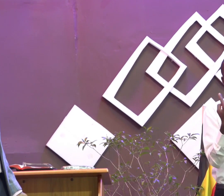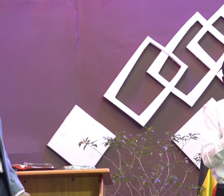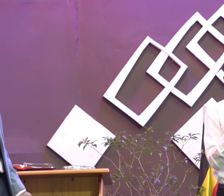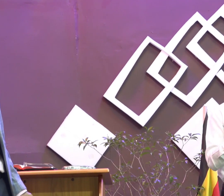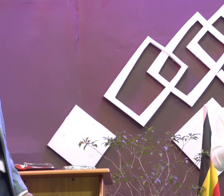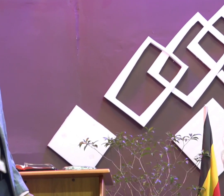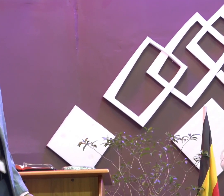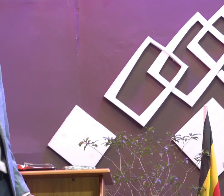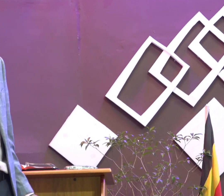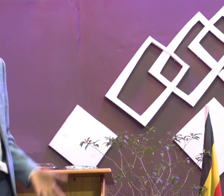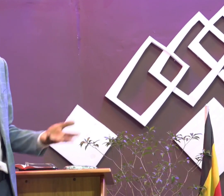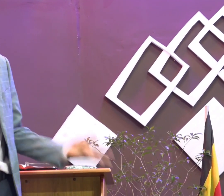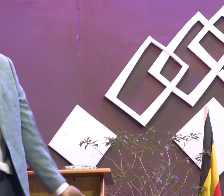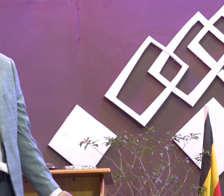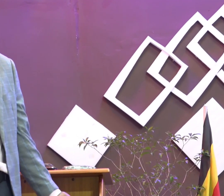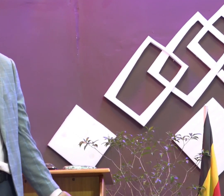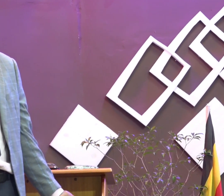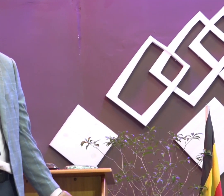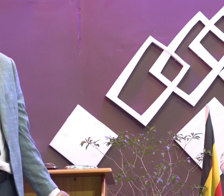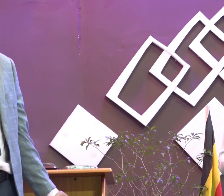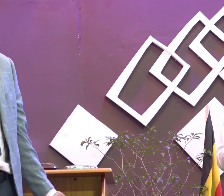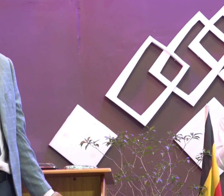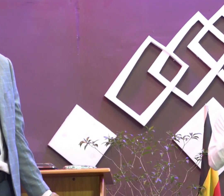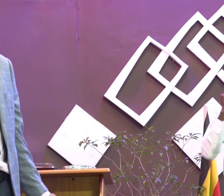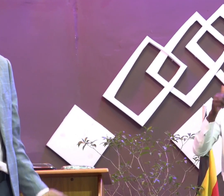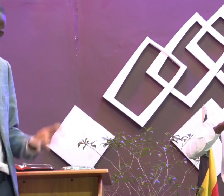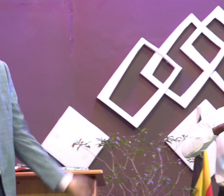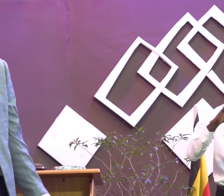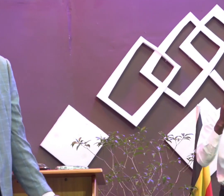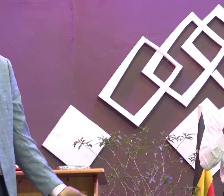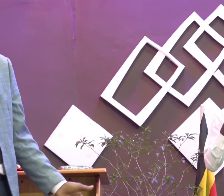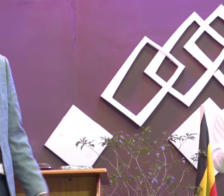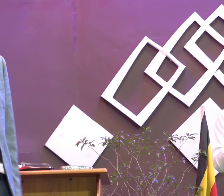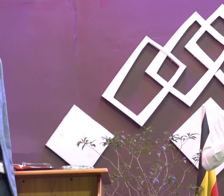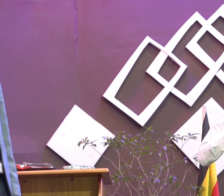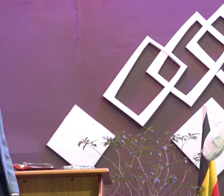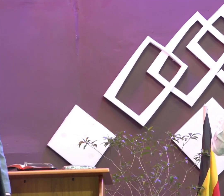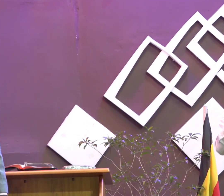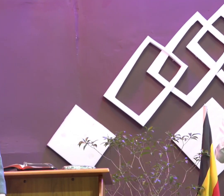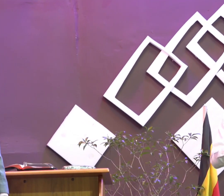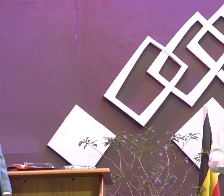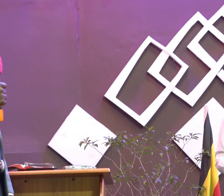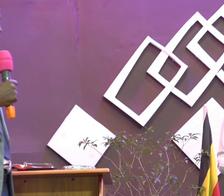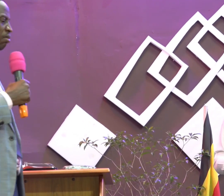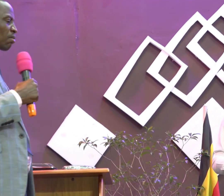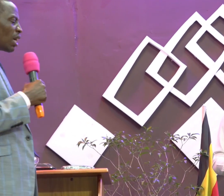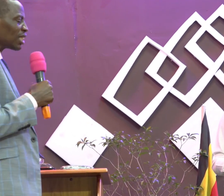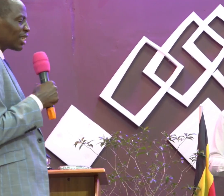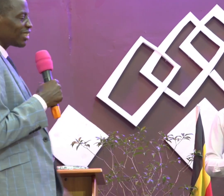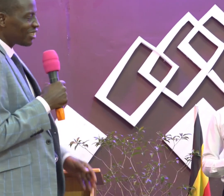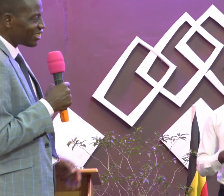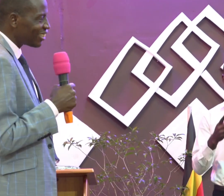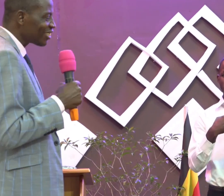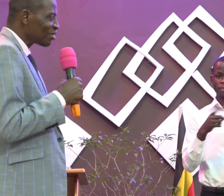me up because the grandma was saying I had beaten her. Nengenda. She sent me and I went.